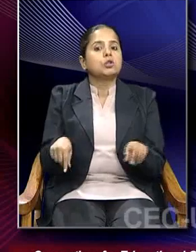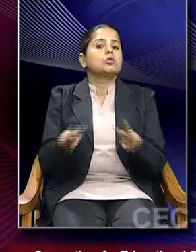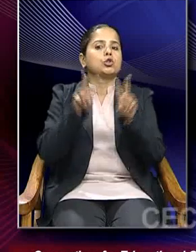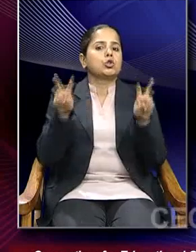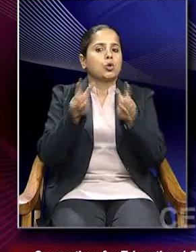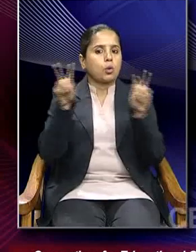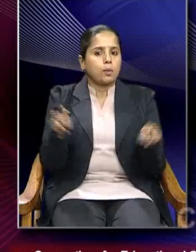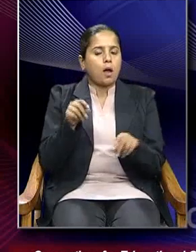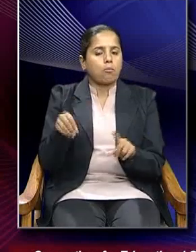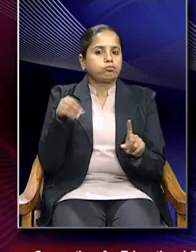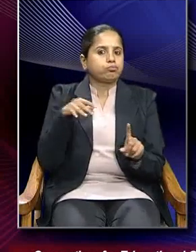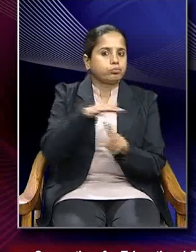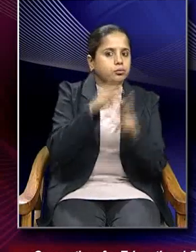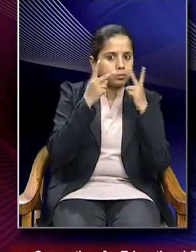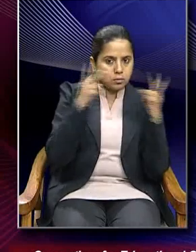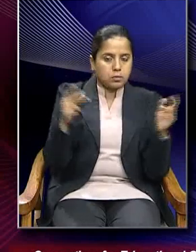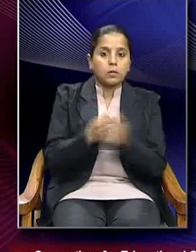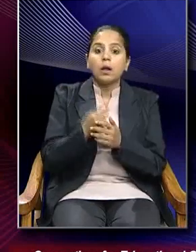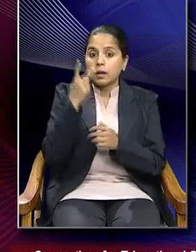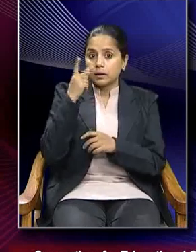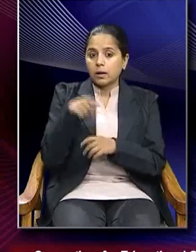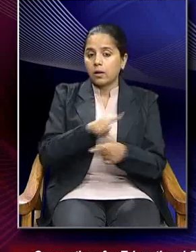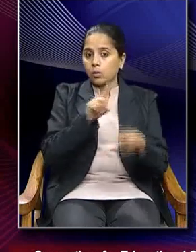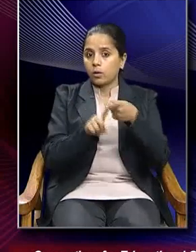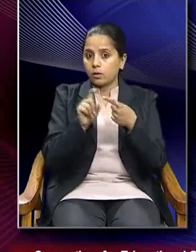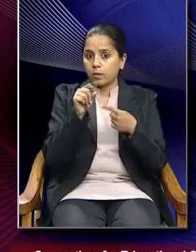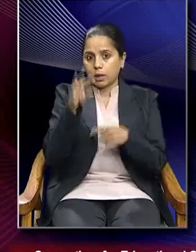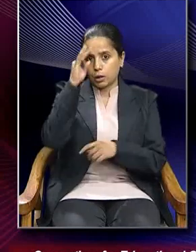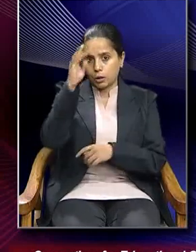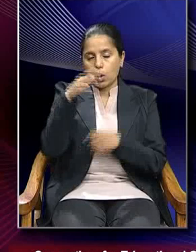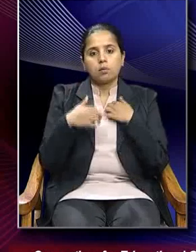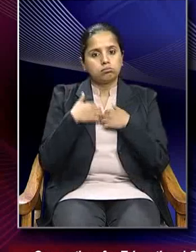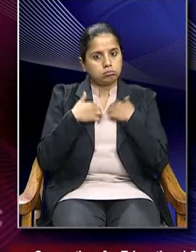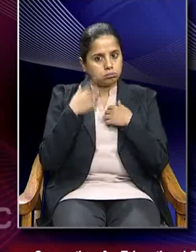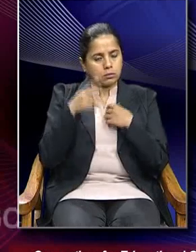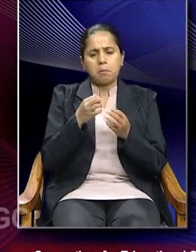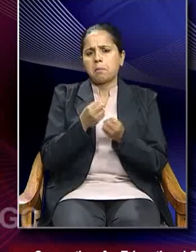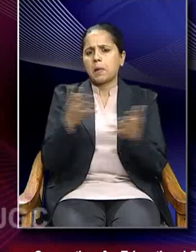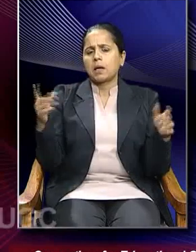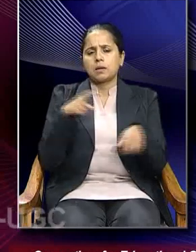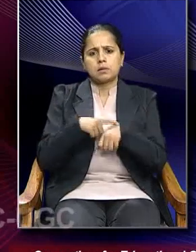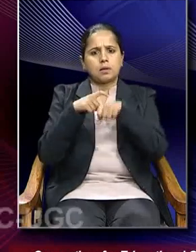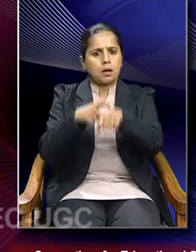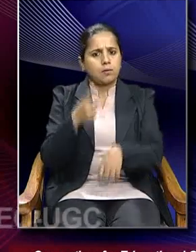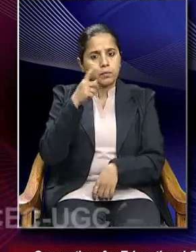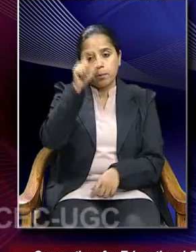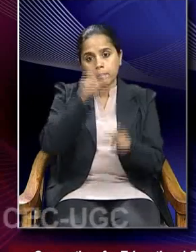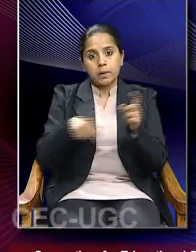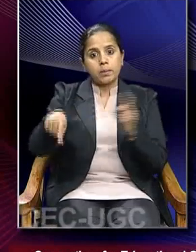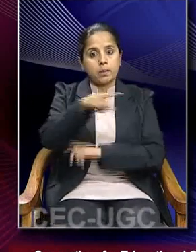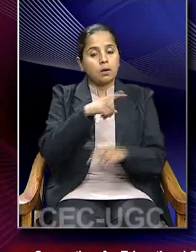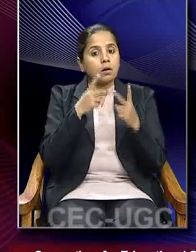are influenced. Number 1 is theoretical interest. Many a times some people kind